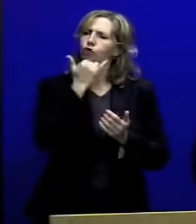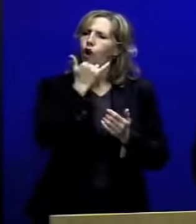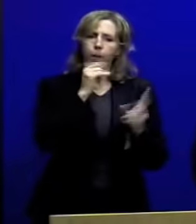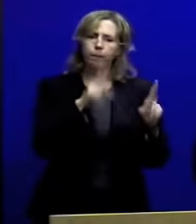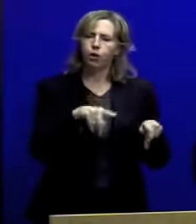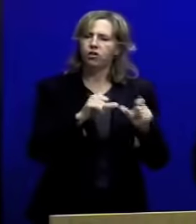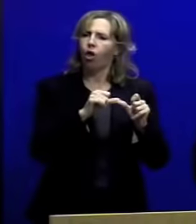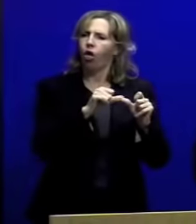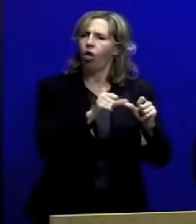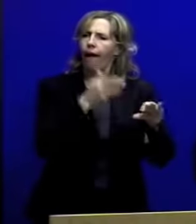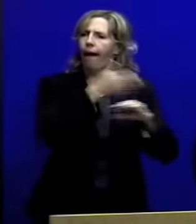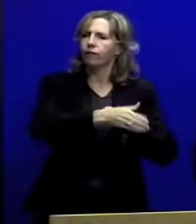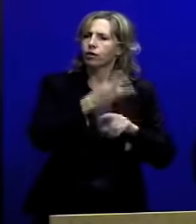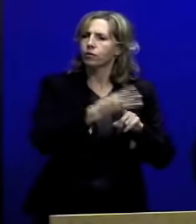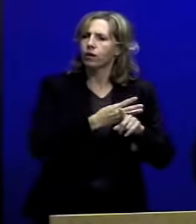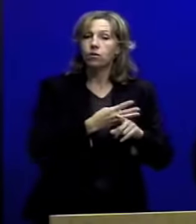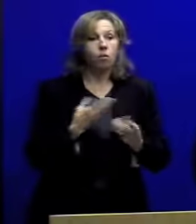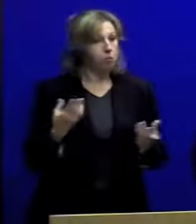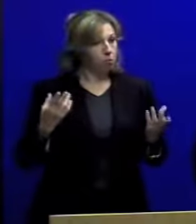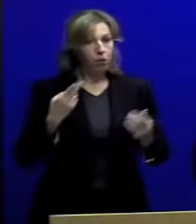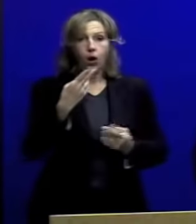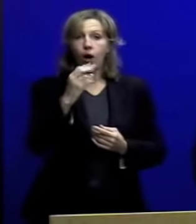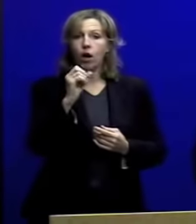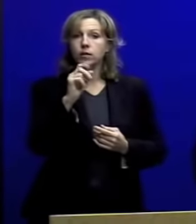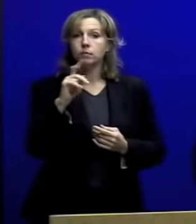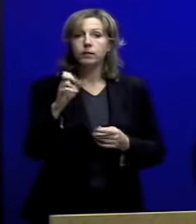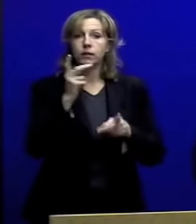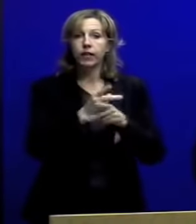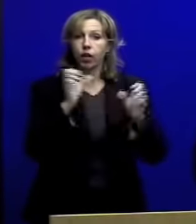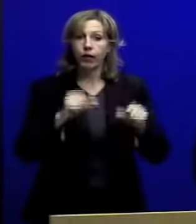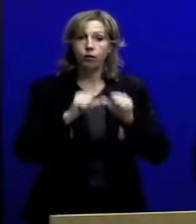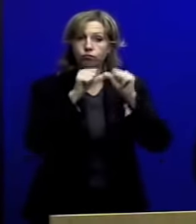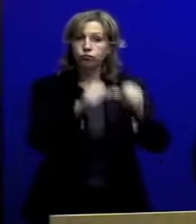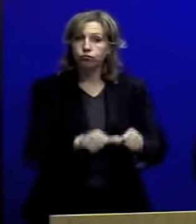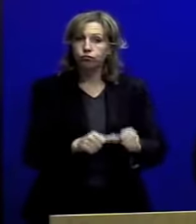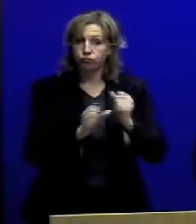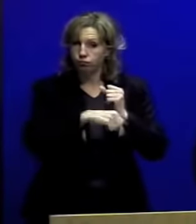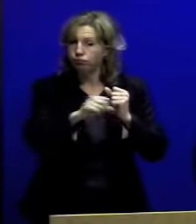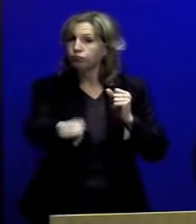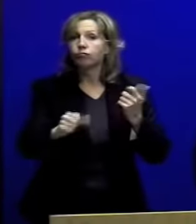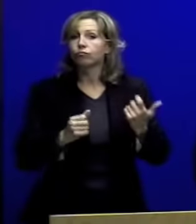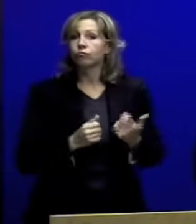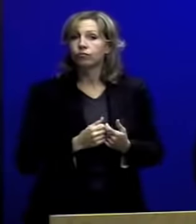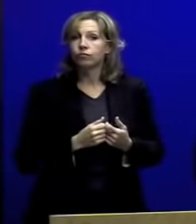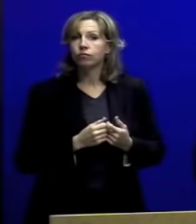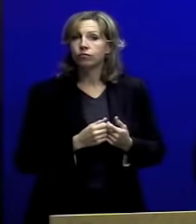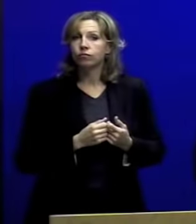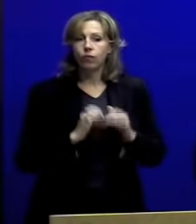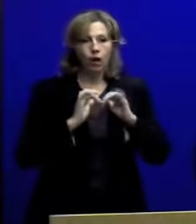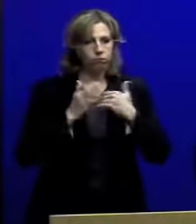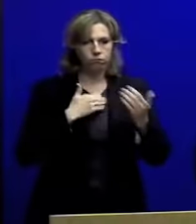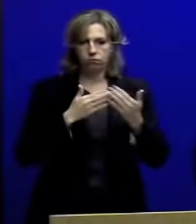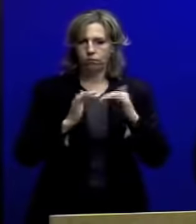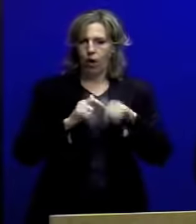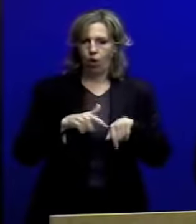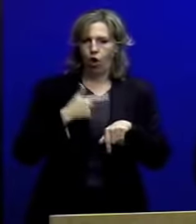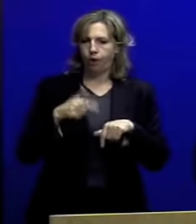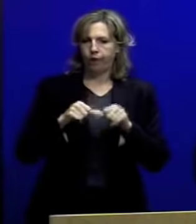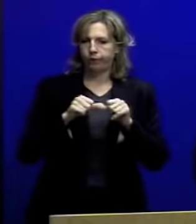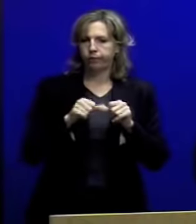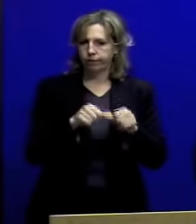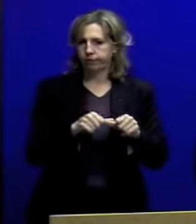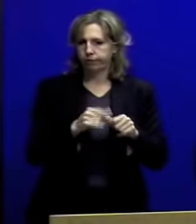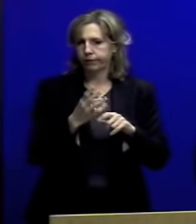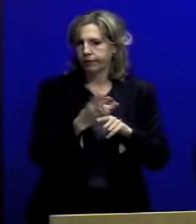Hospice care can continue for as long as the patient has the serious illness. The longest I've ever had a patient of mine cared